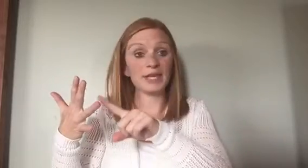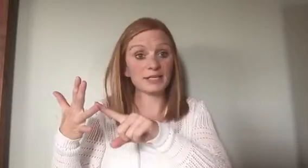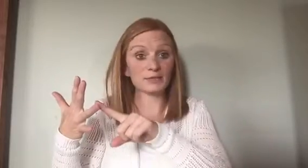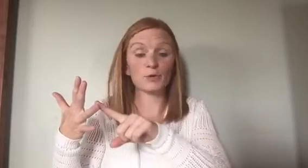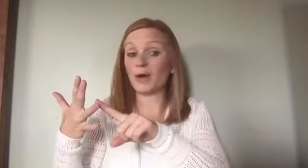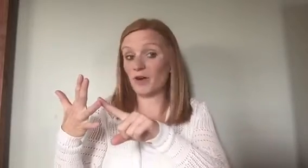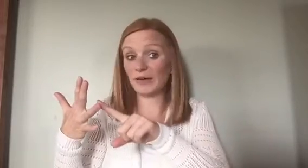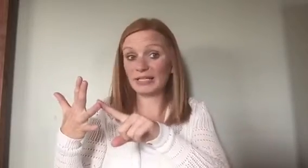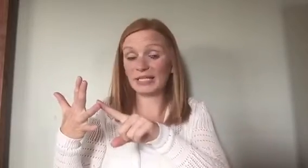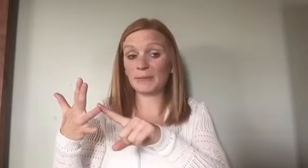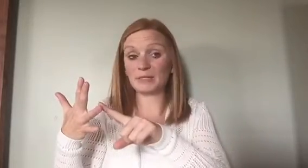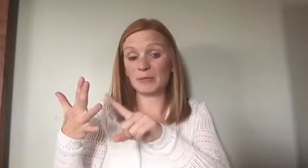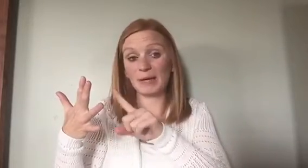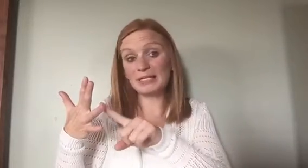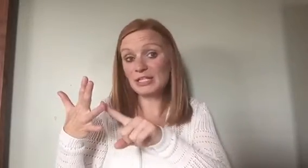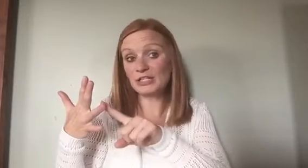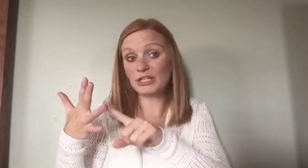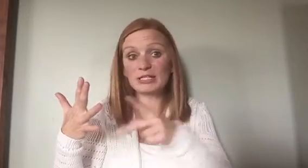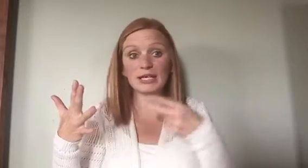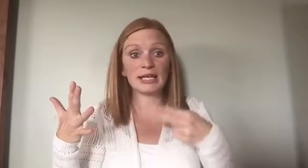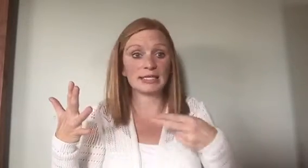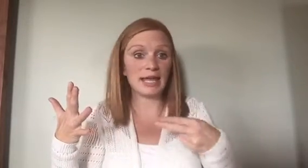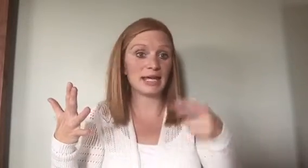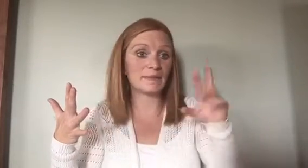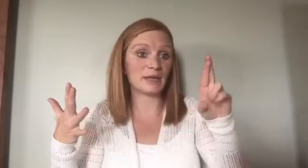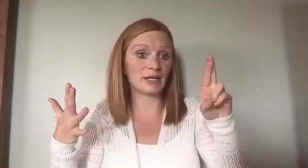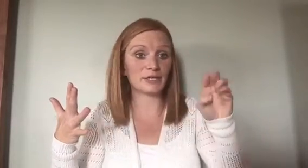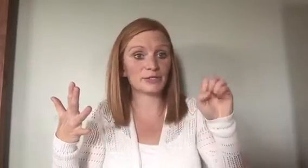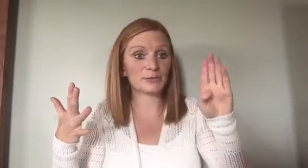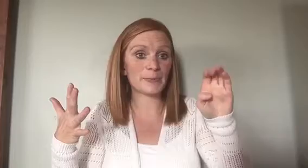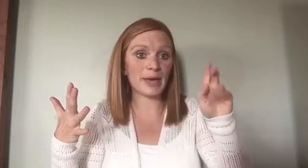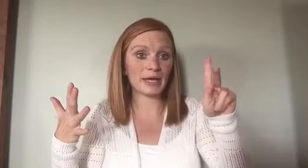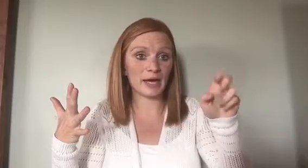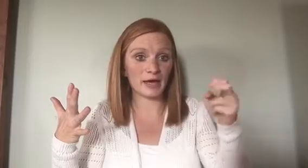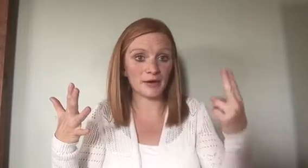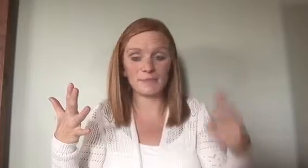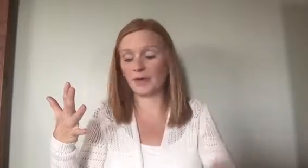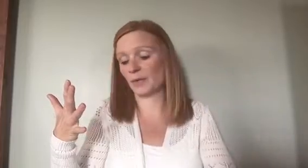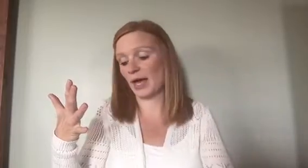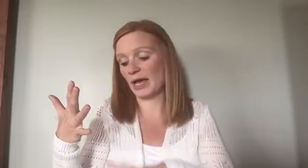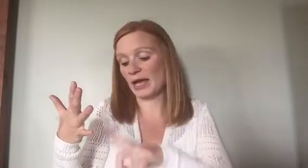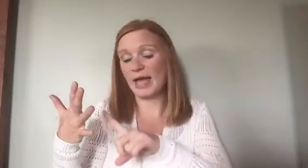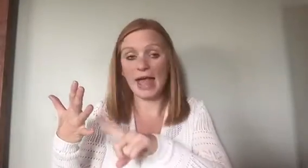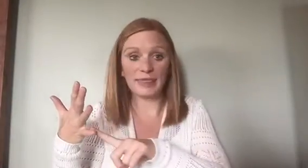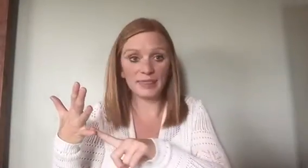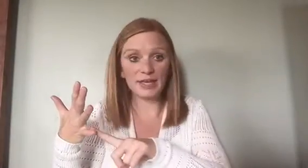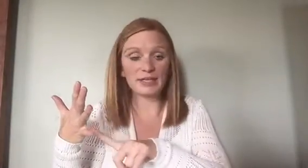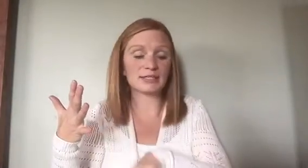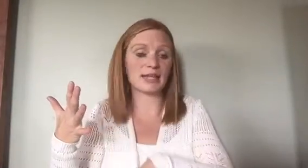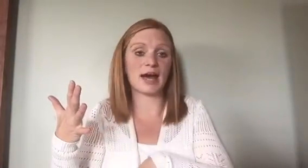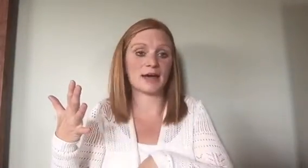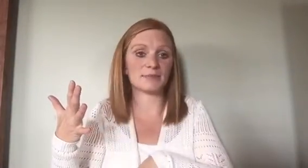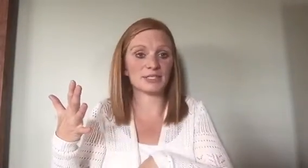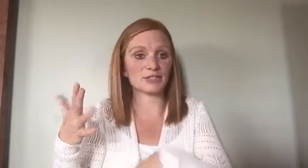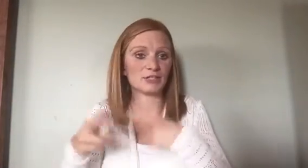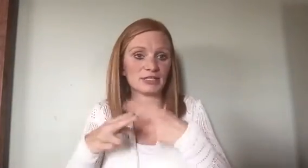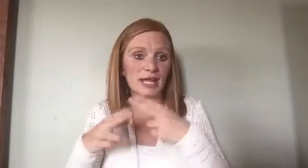This, who I've already set up as be my sister's, name is Rebecca, okay? And this sister's name